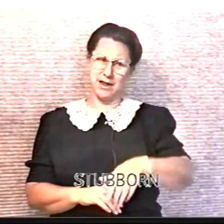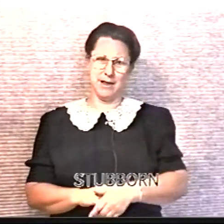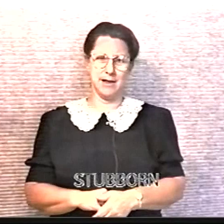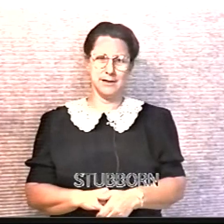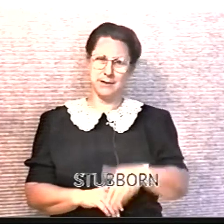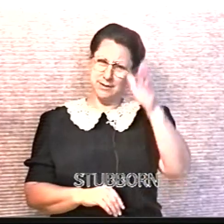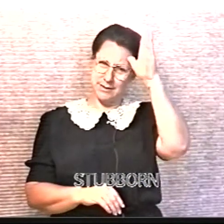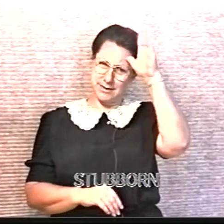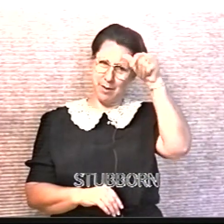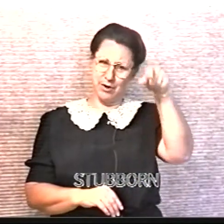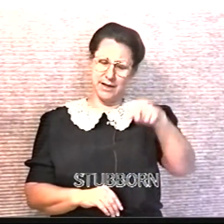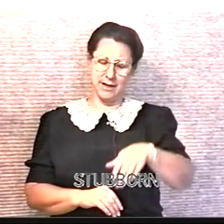is.